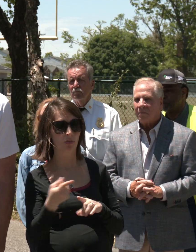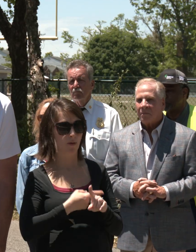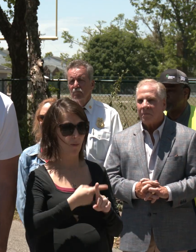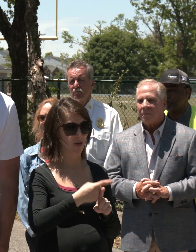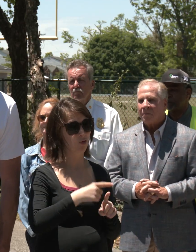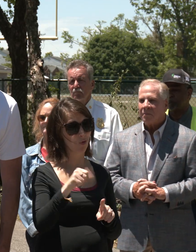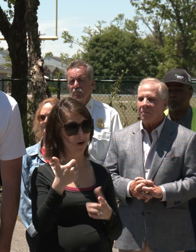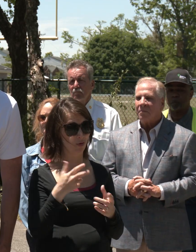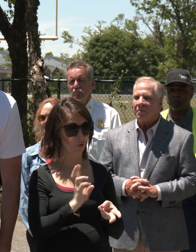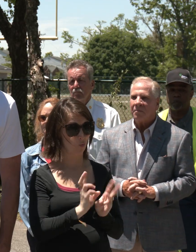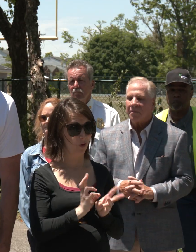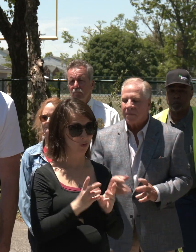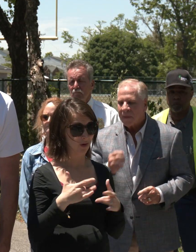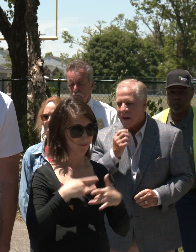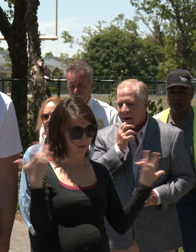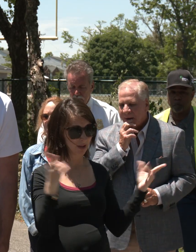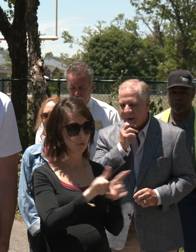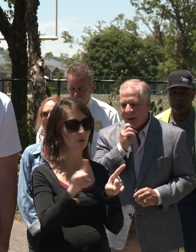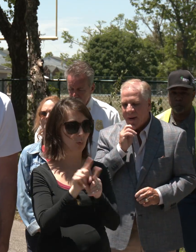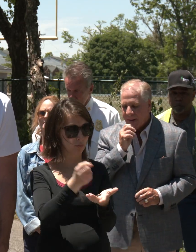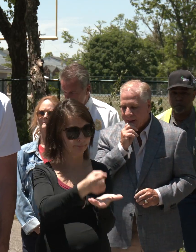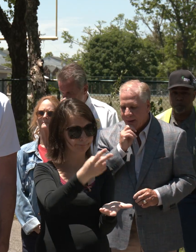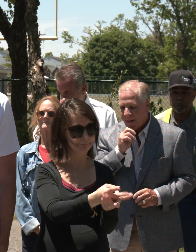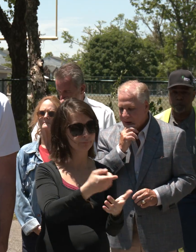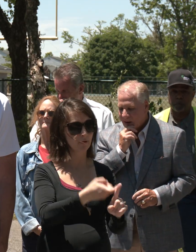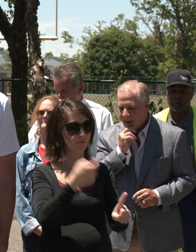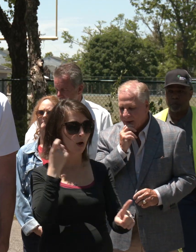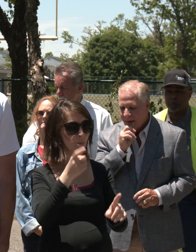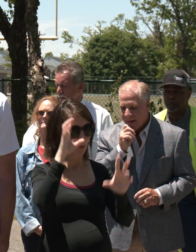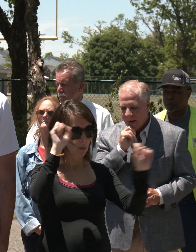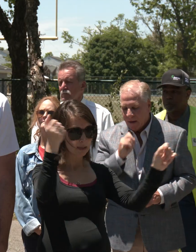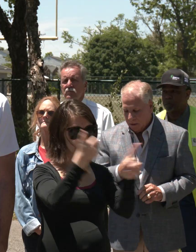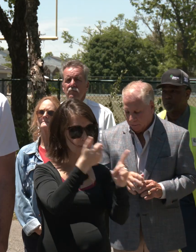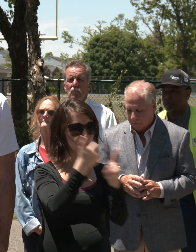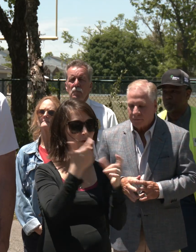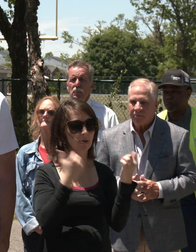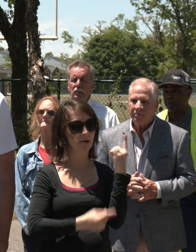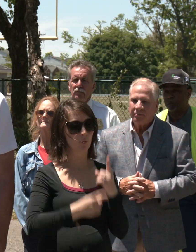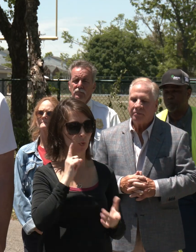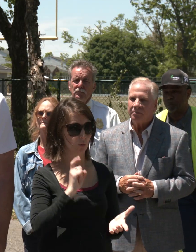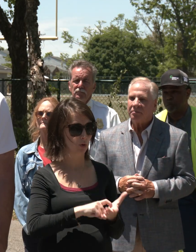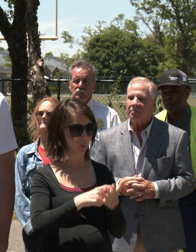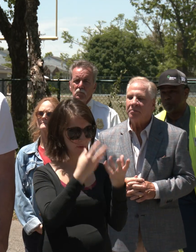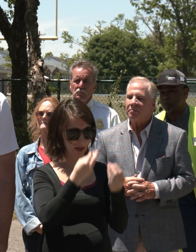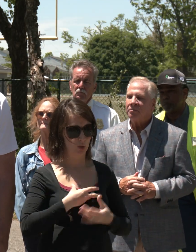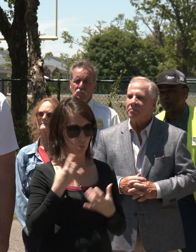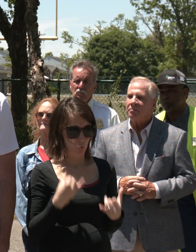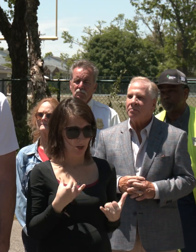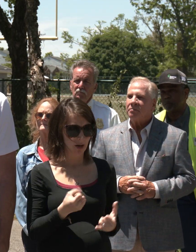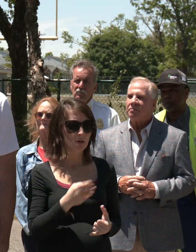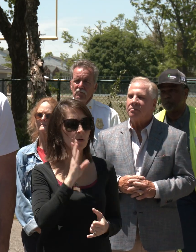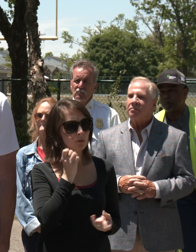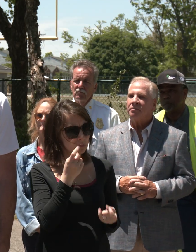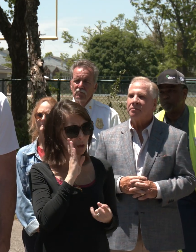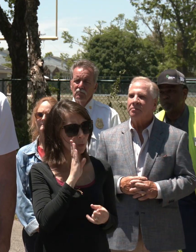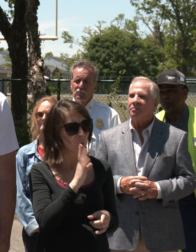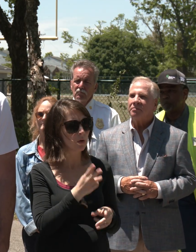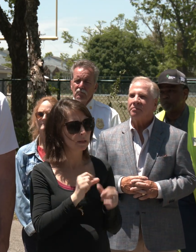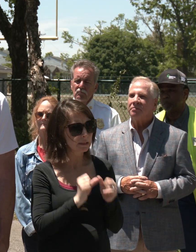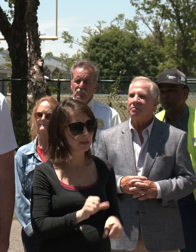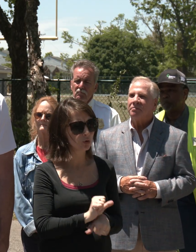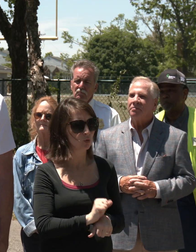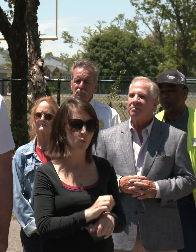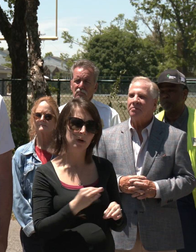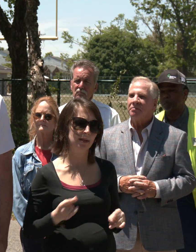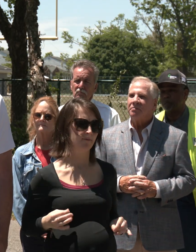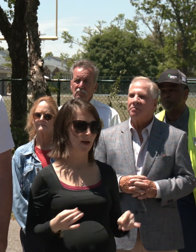events that was also granted by the president and notified. Everybody was notified of that today. So we're going to continue to work as quickly